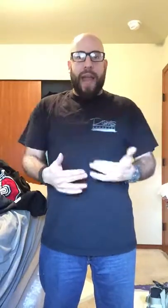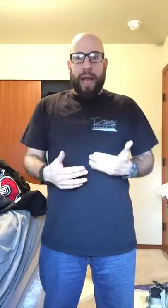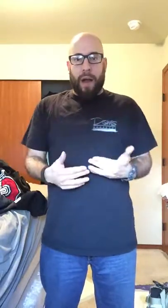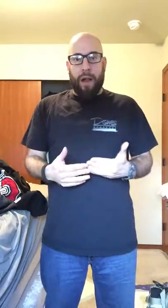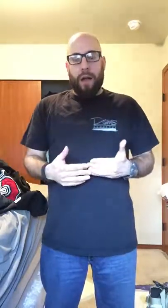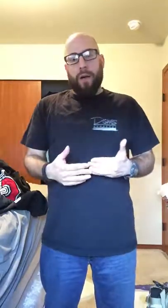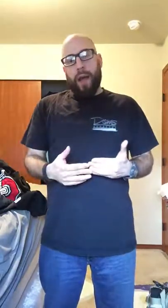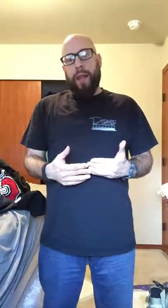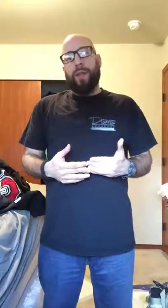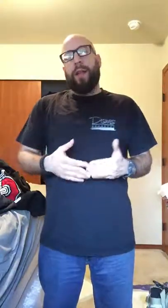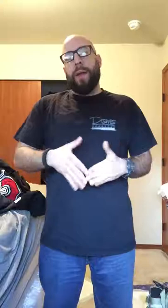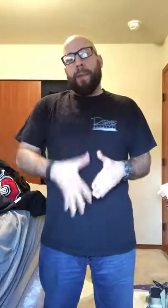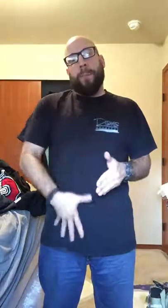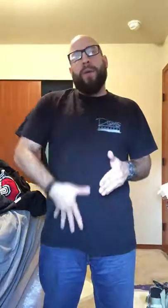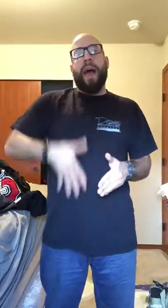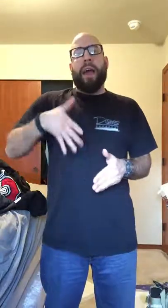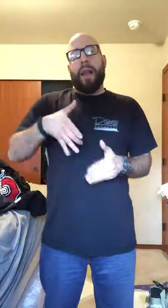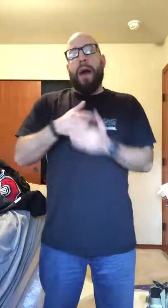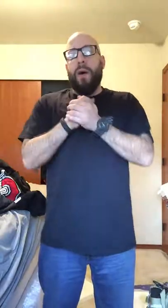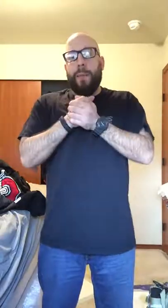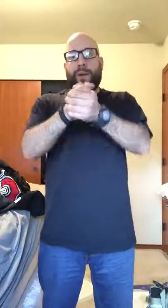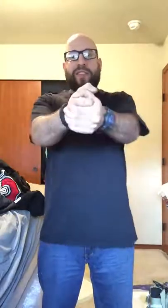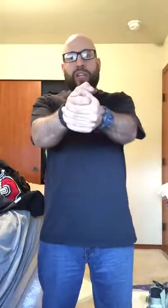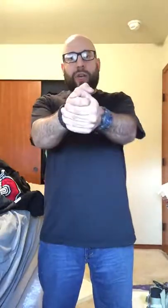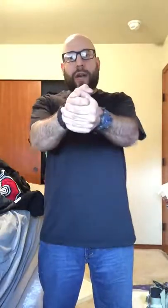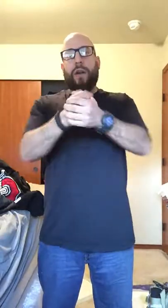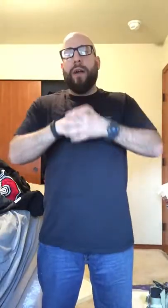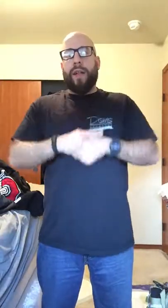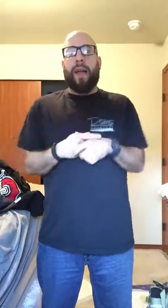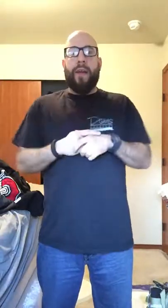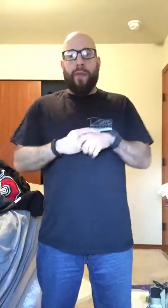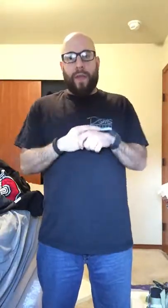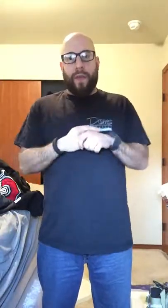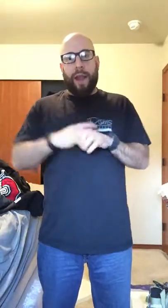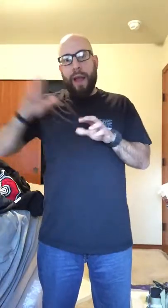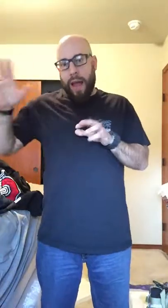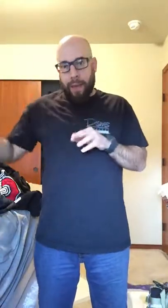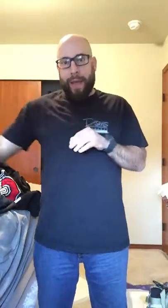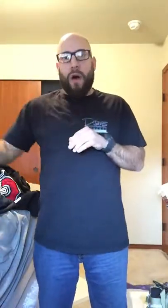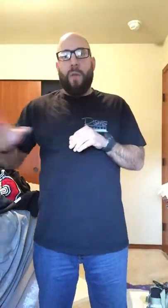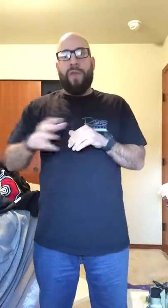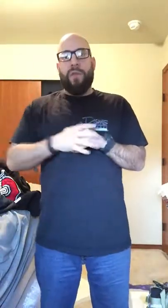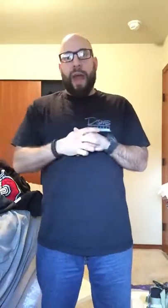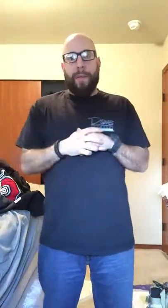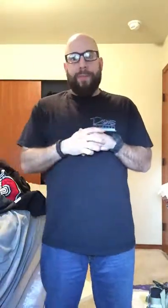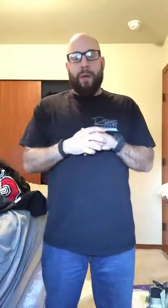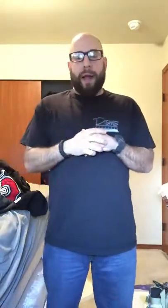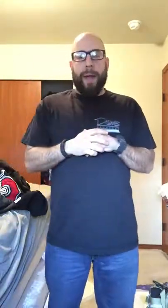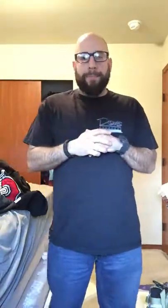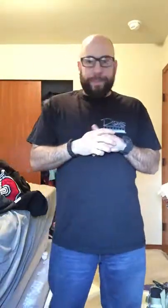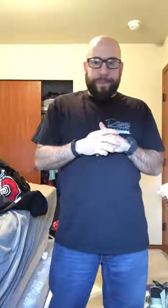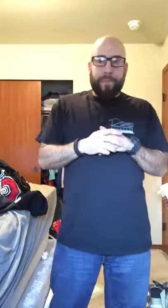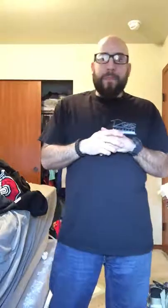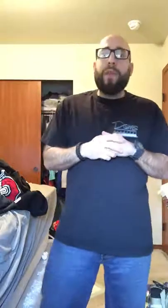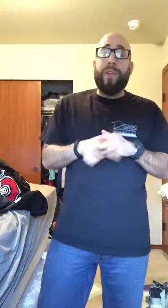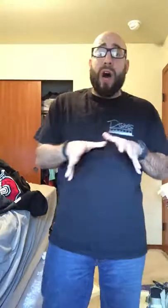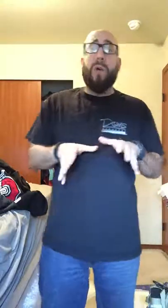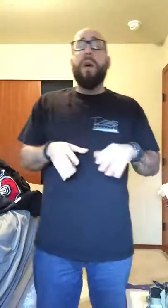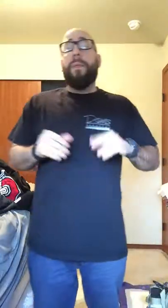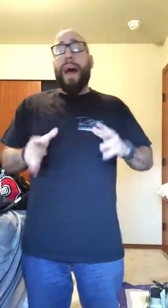handgun, okay? You need to be able to pull that gun out, press the trigger, take care of the threat, and get on with your day, okay? So, that